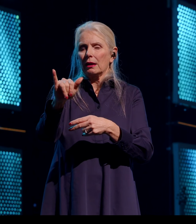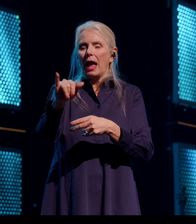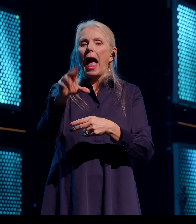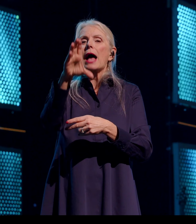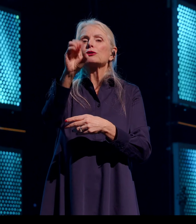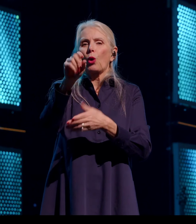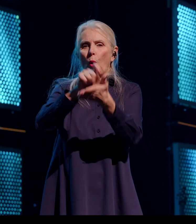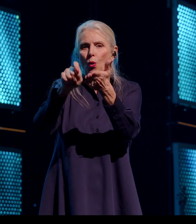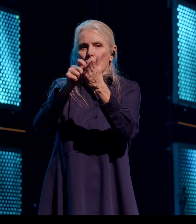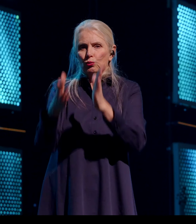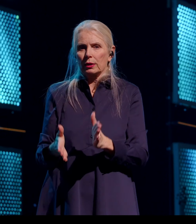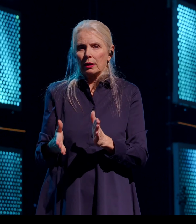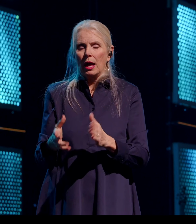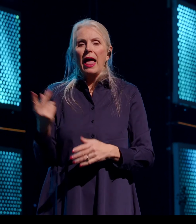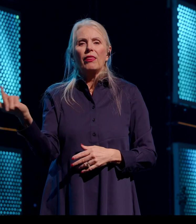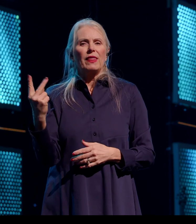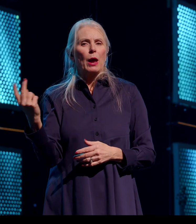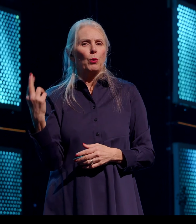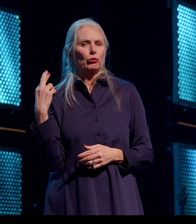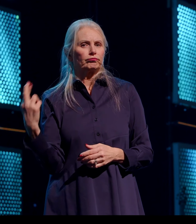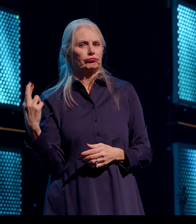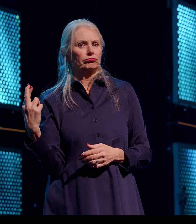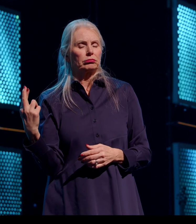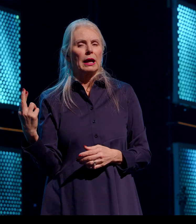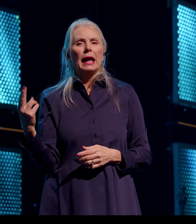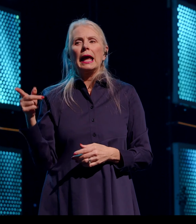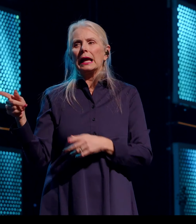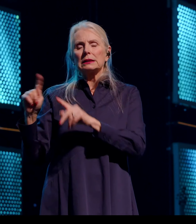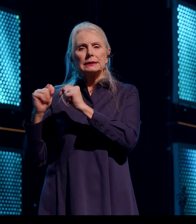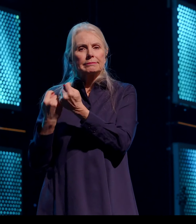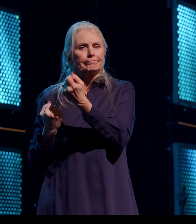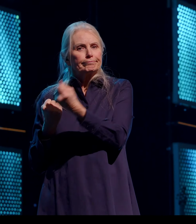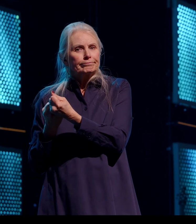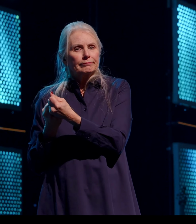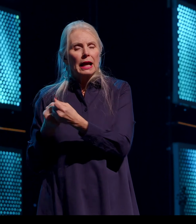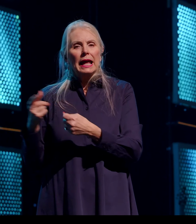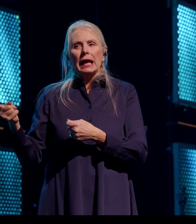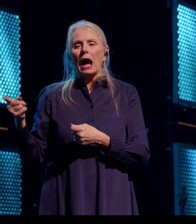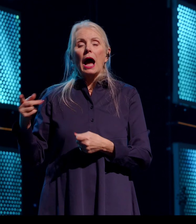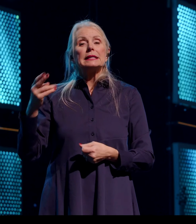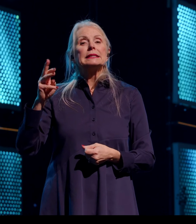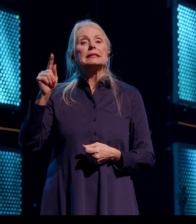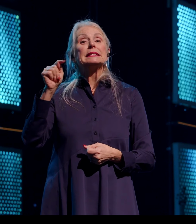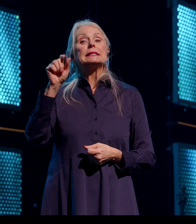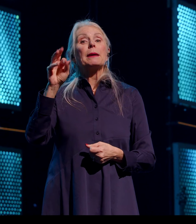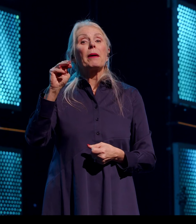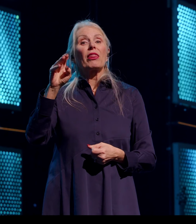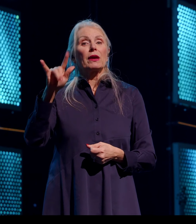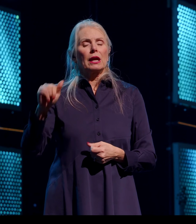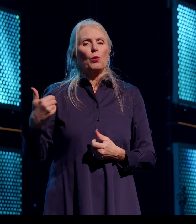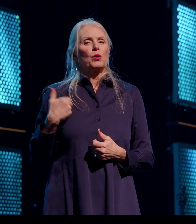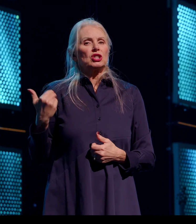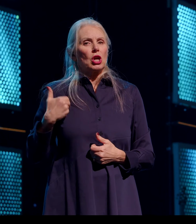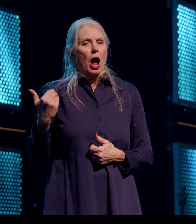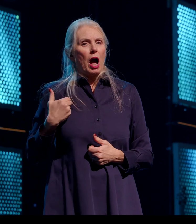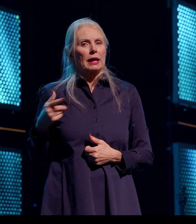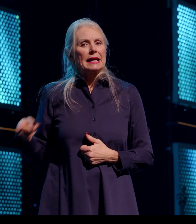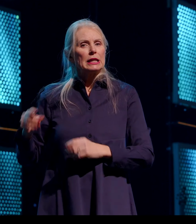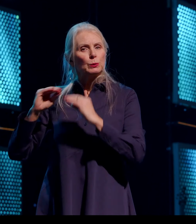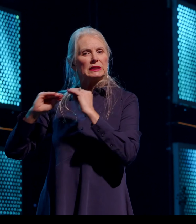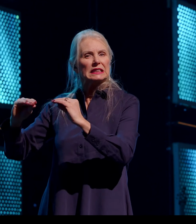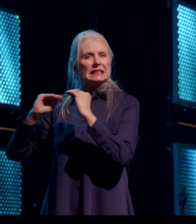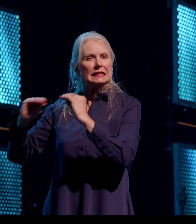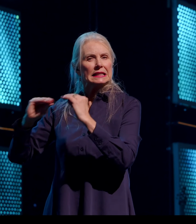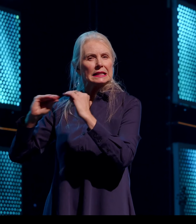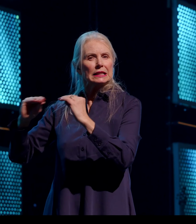relationship. Timothy was his teammate. It was his younger teammate. It was the one that he was pouring into and teaching and bringing